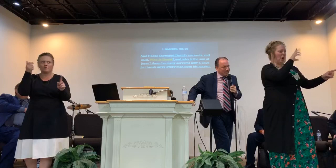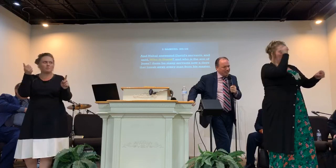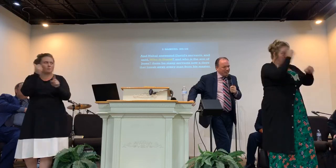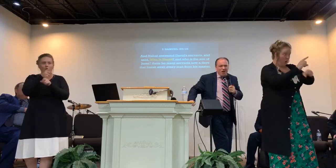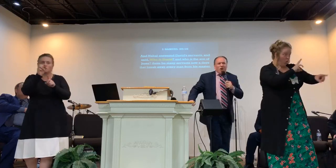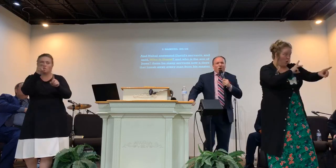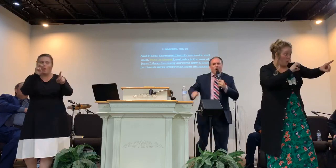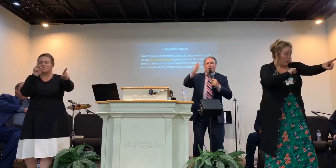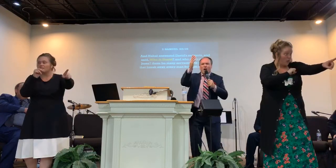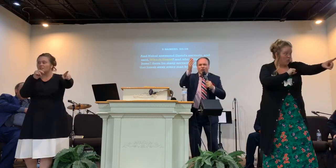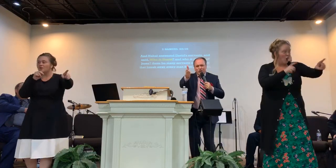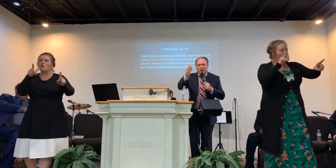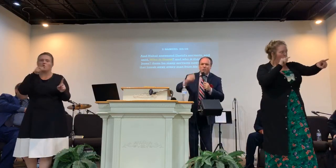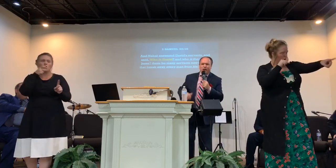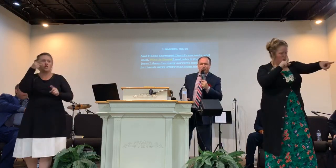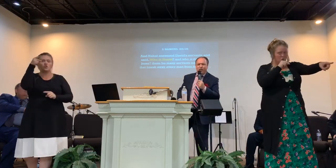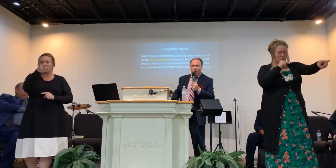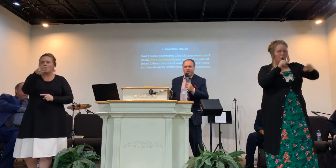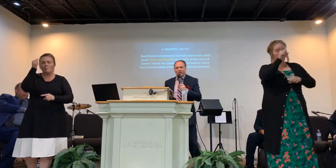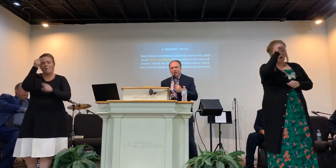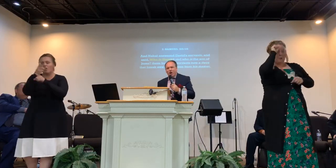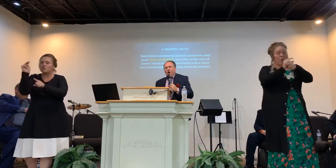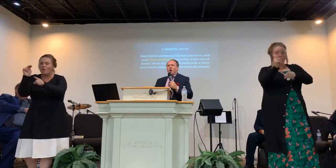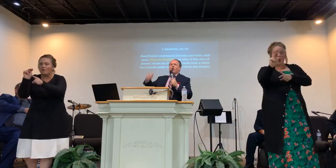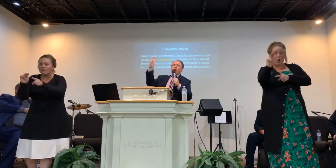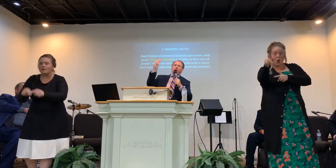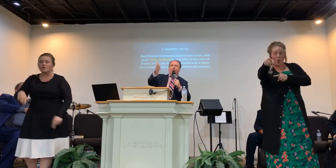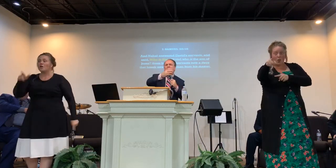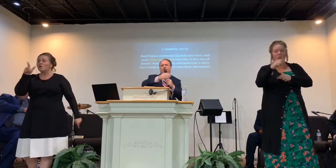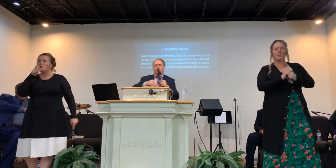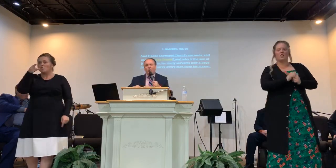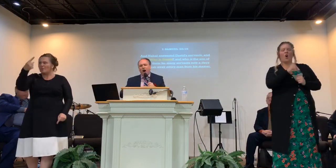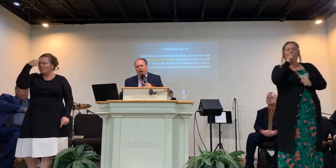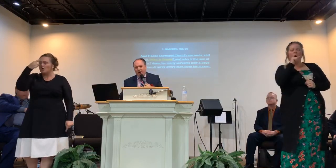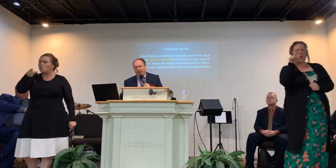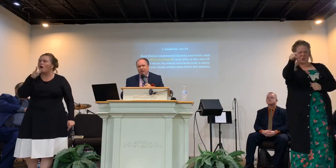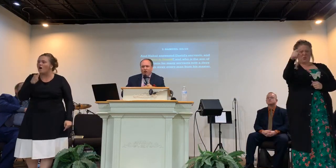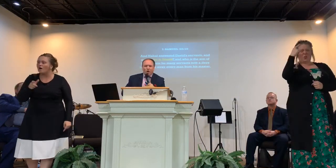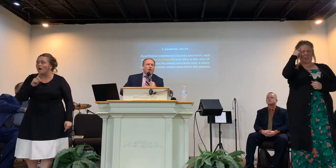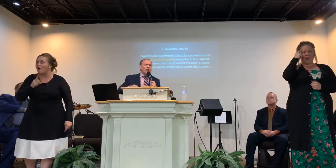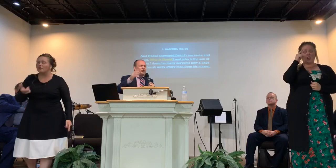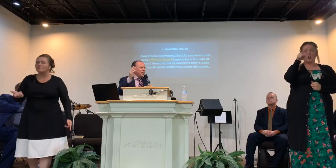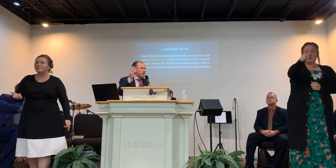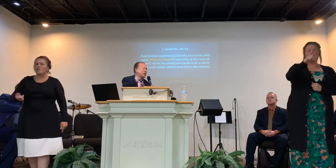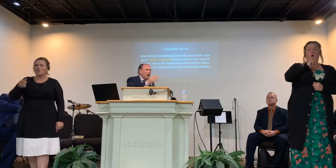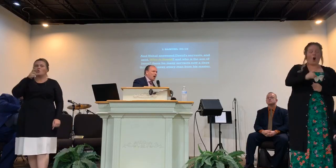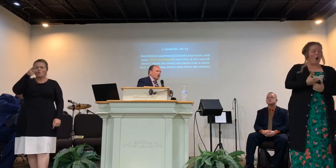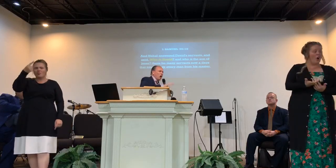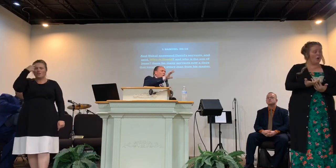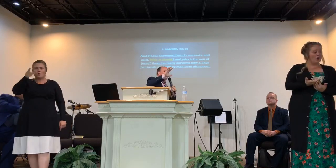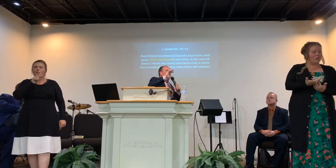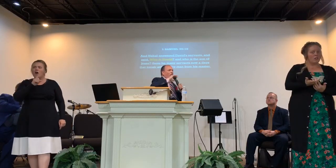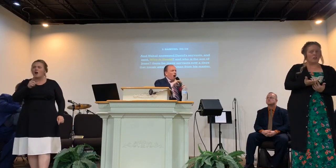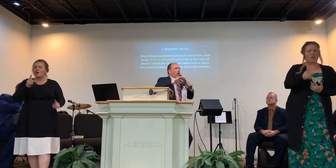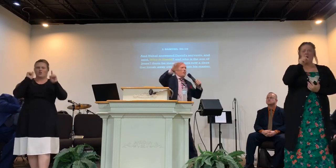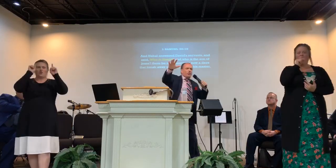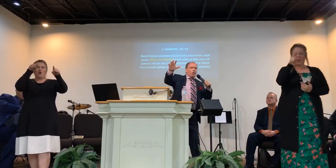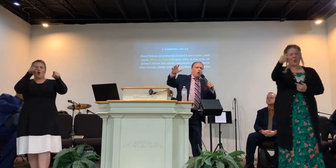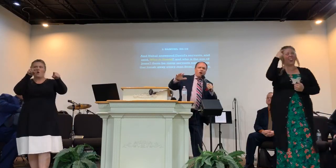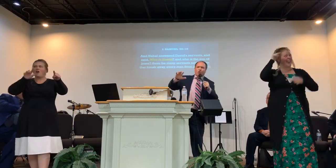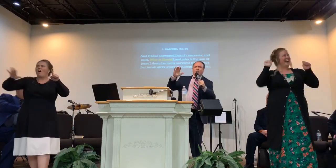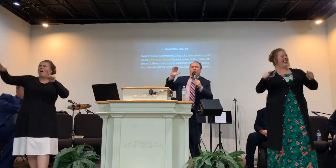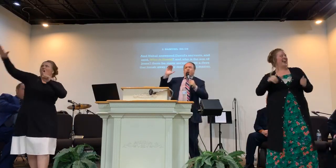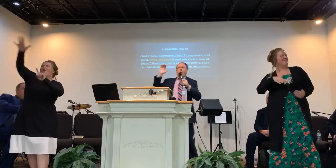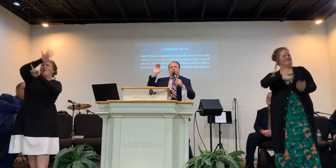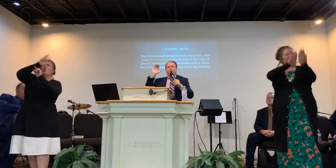Swanson? Who are you, Brother Nolan? Who do you think you are? Who do you think you are going all over